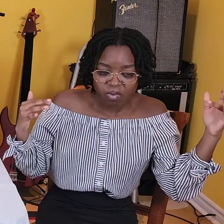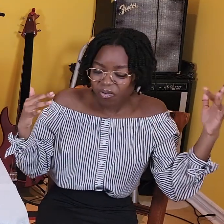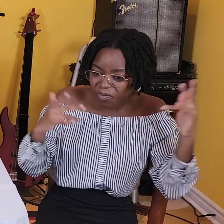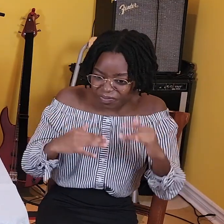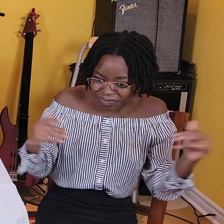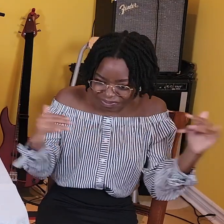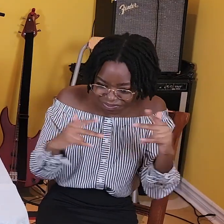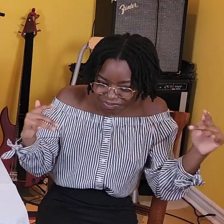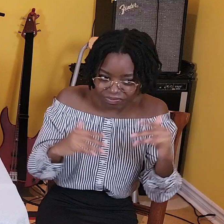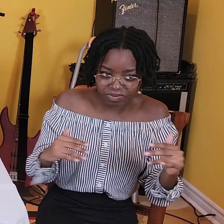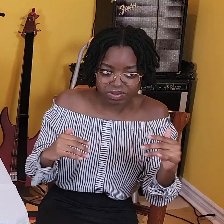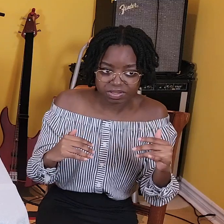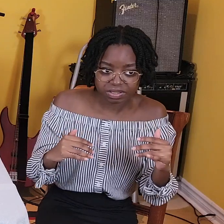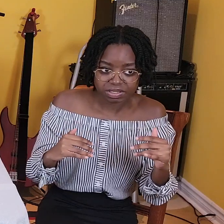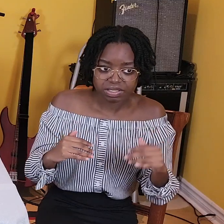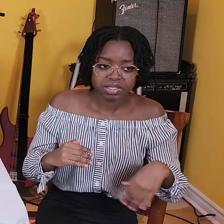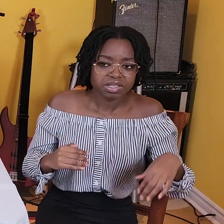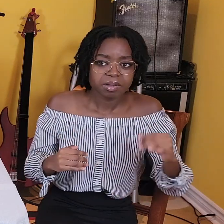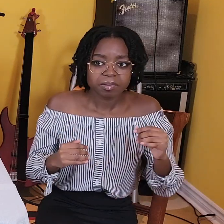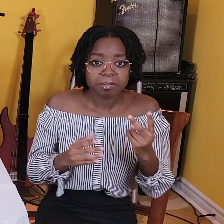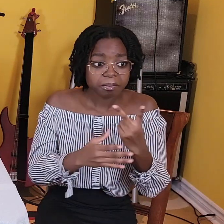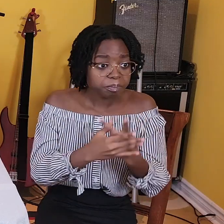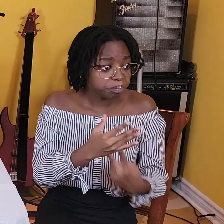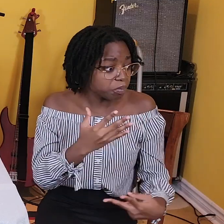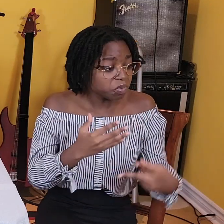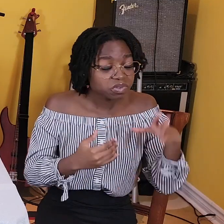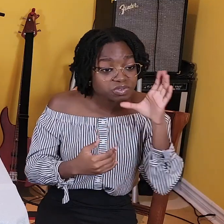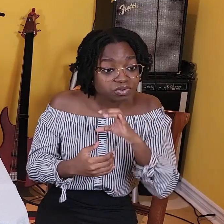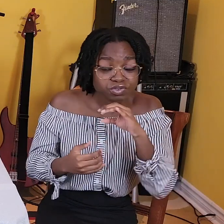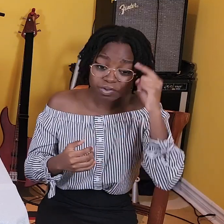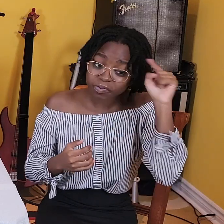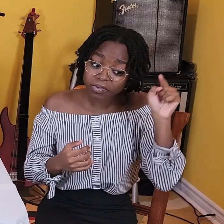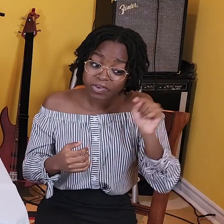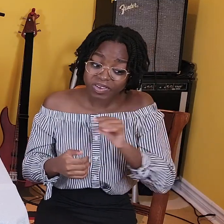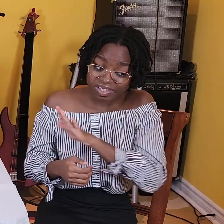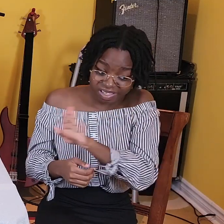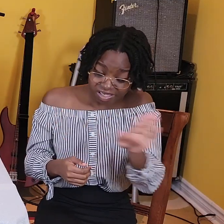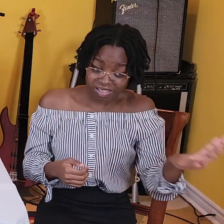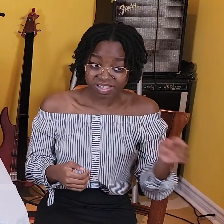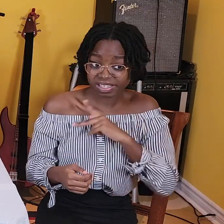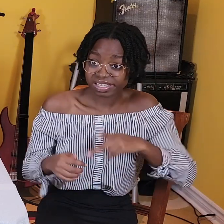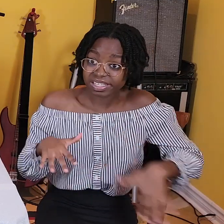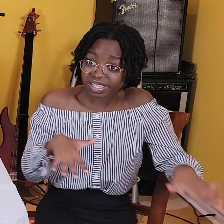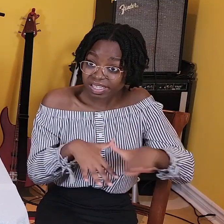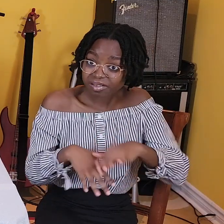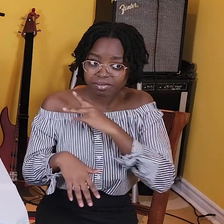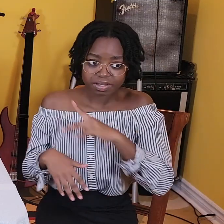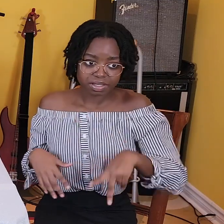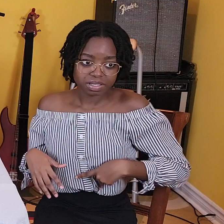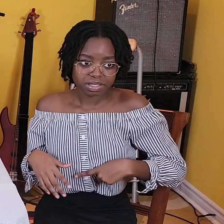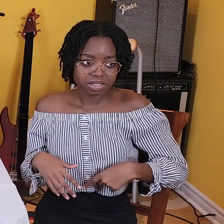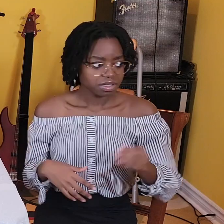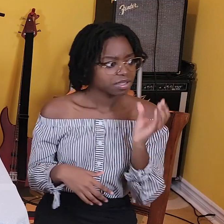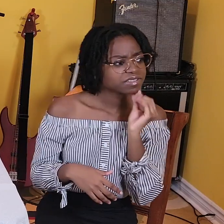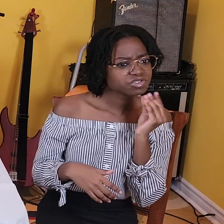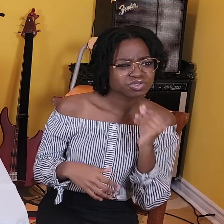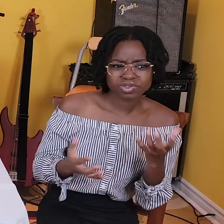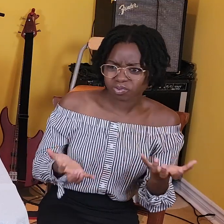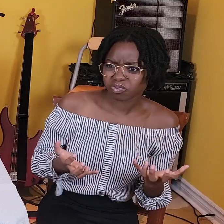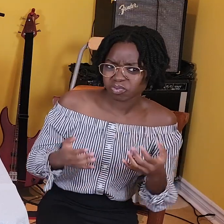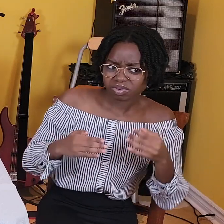their own kingdom and king. And so they did not want to subject themselves to the Romans. And so here we see